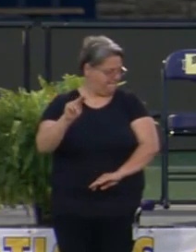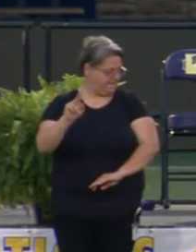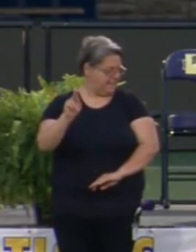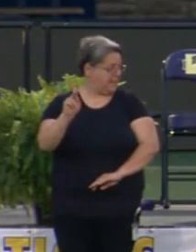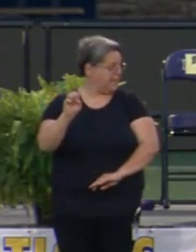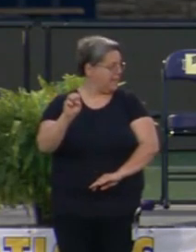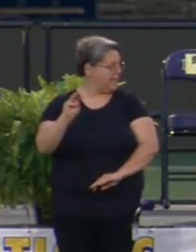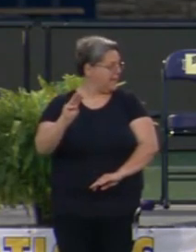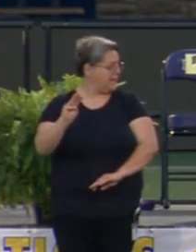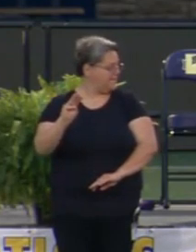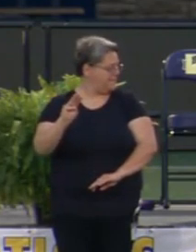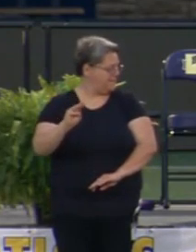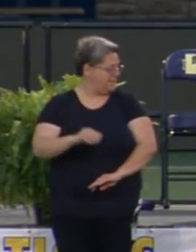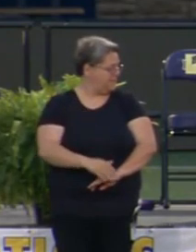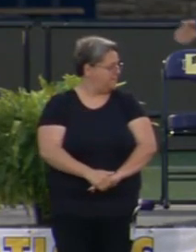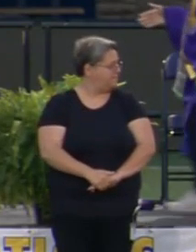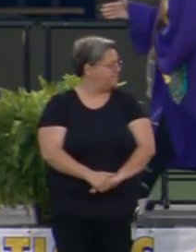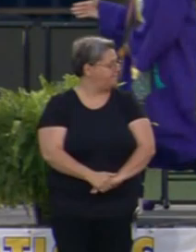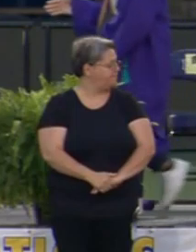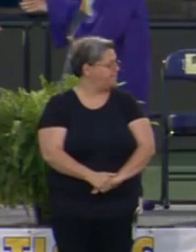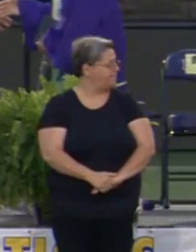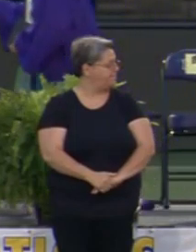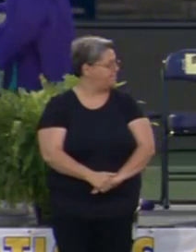Menkem Young.